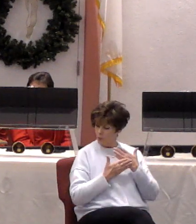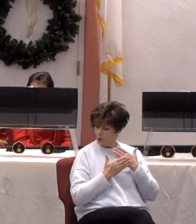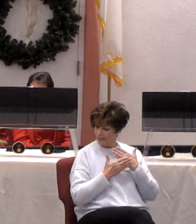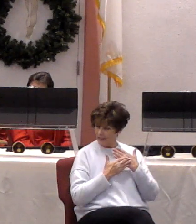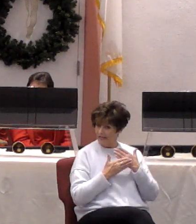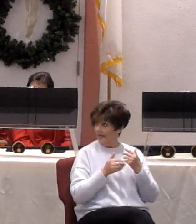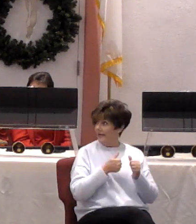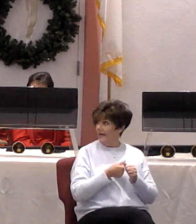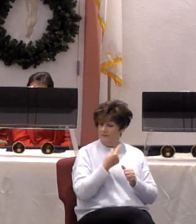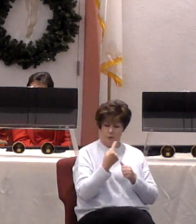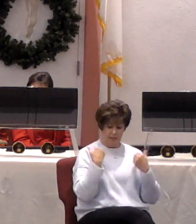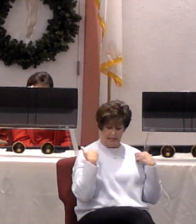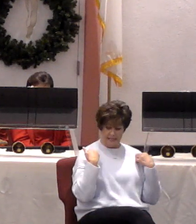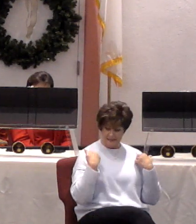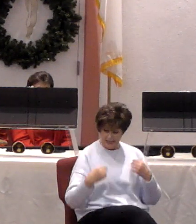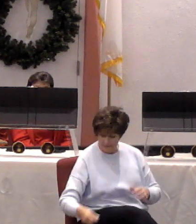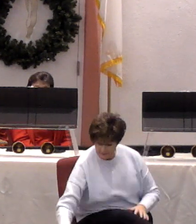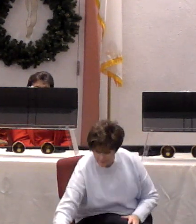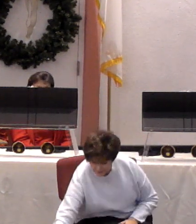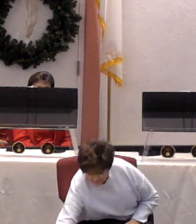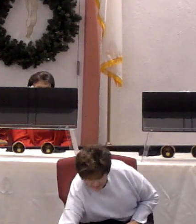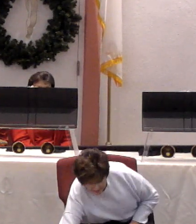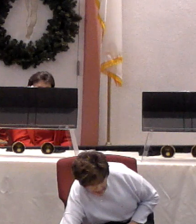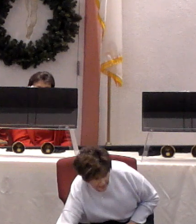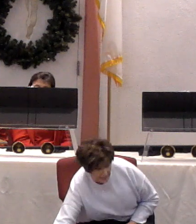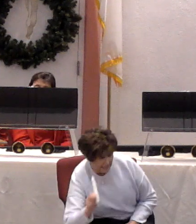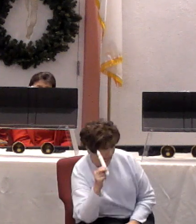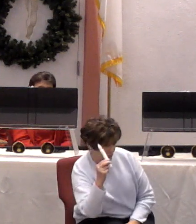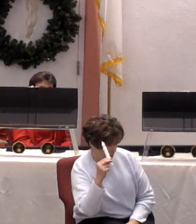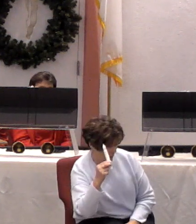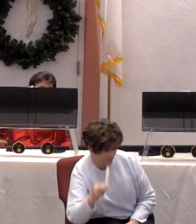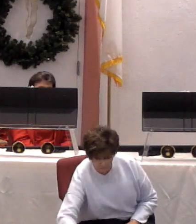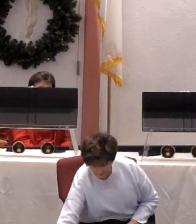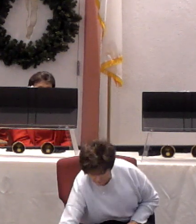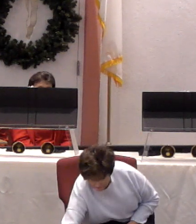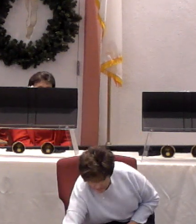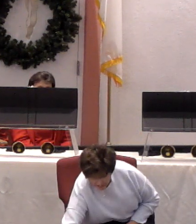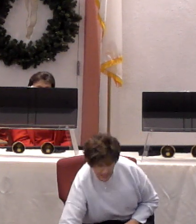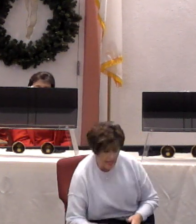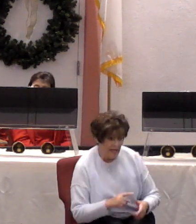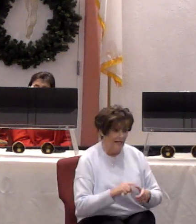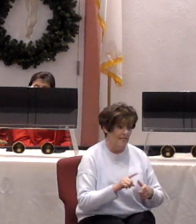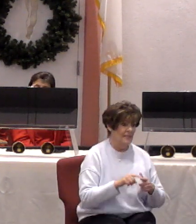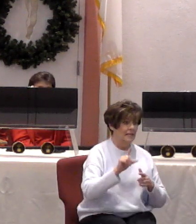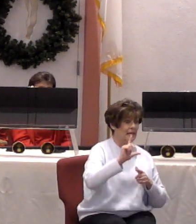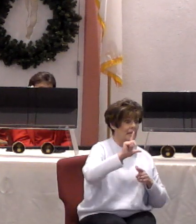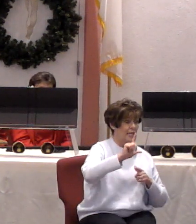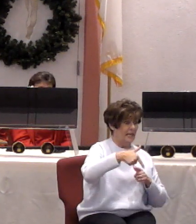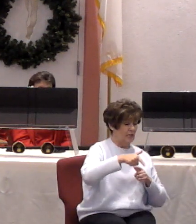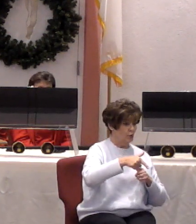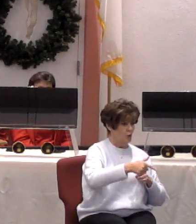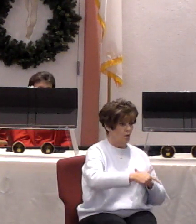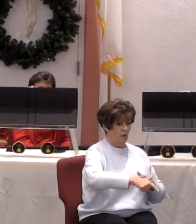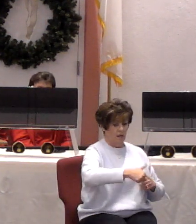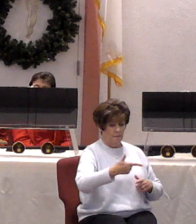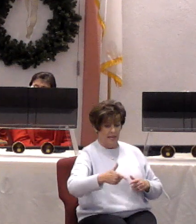has one of these candles. And in a while, we're going to do the passing of the light. And in the passing of the light,